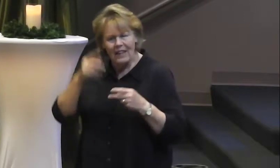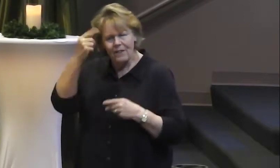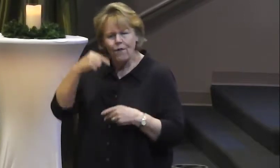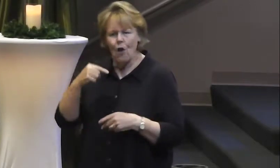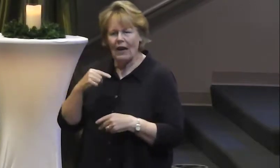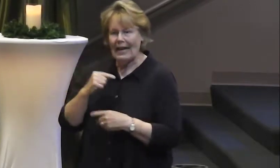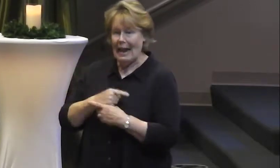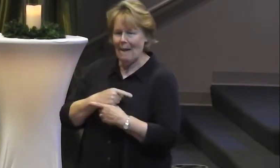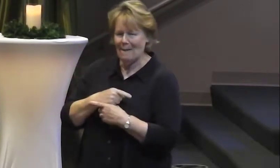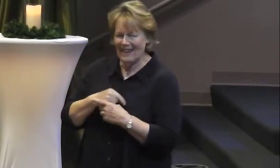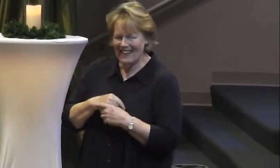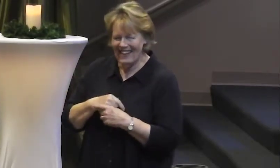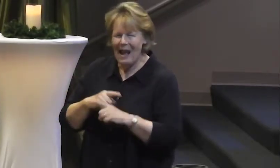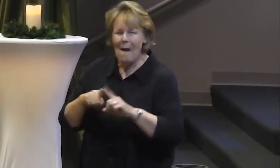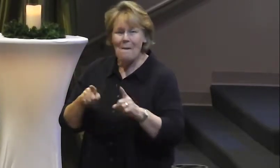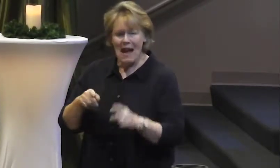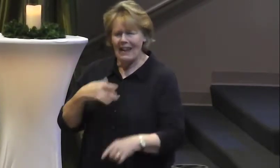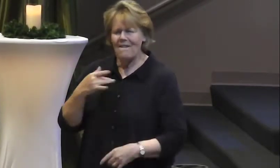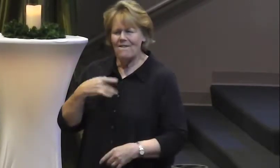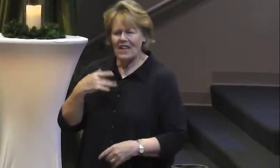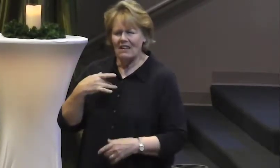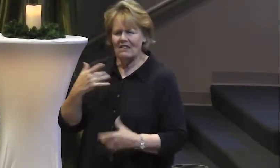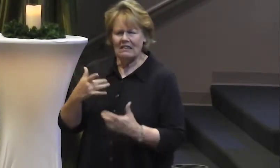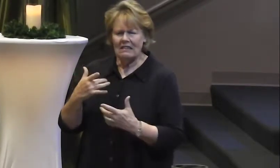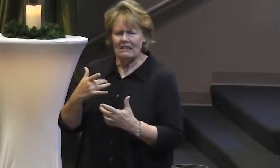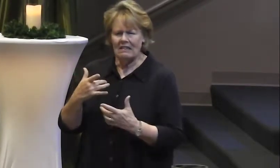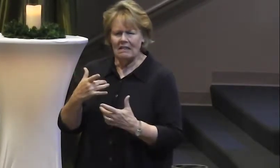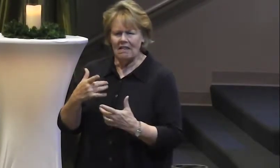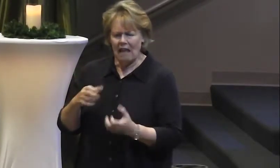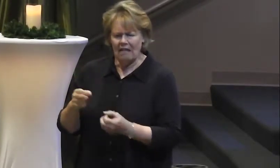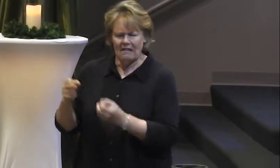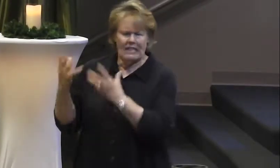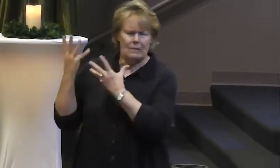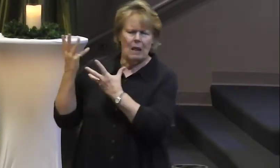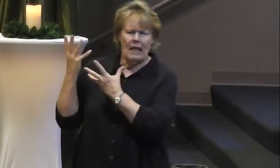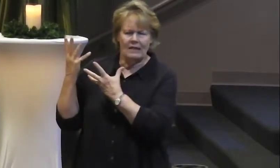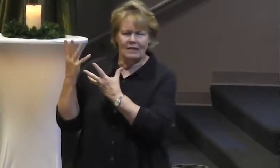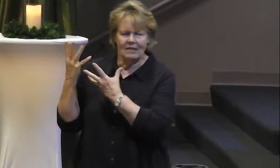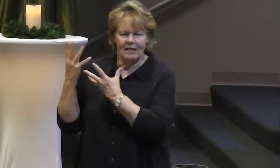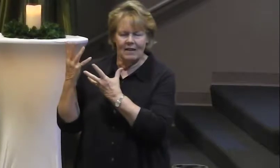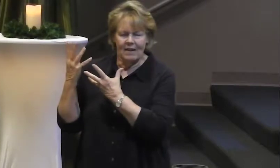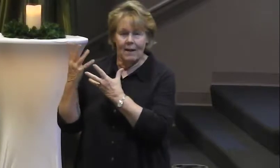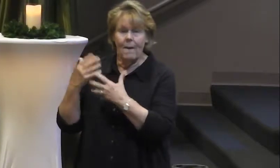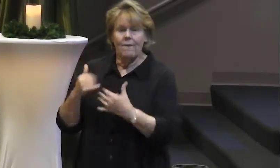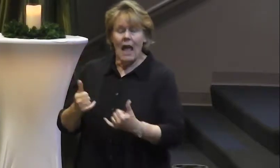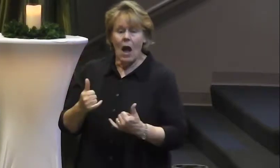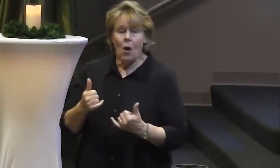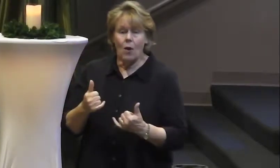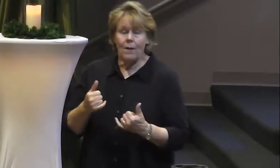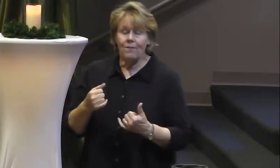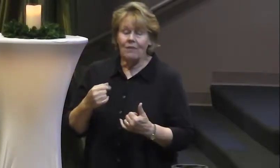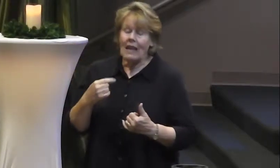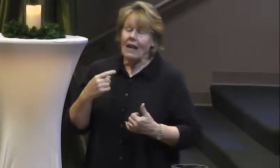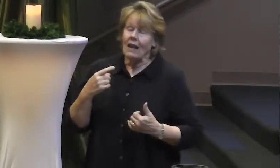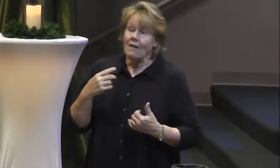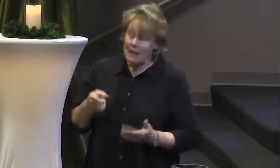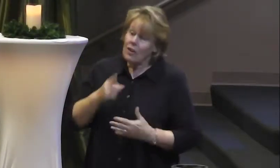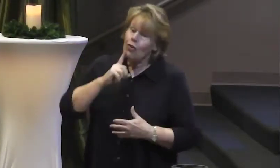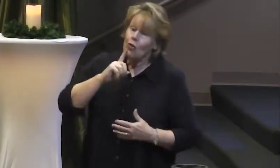But he feels displaced. Now, it turns out that there's an actual person I haven't known, so if you'd like to talk to him and identify with him,